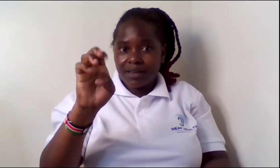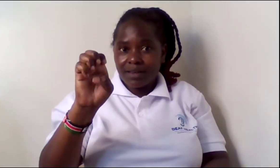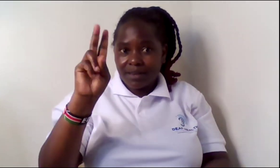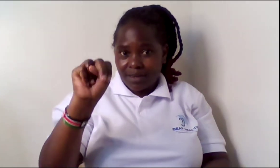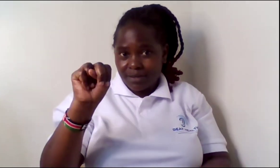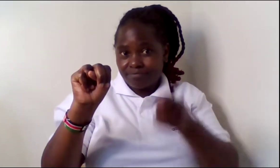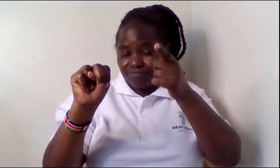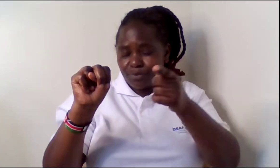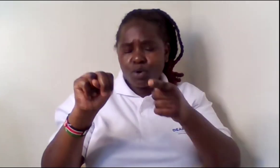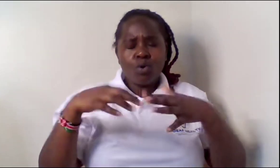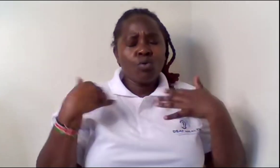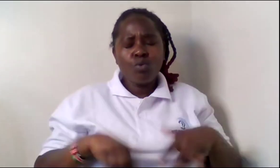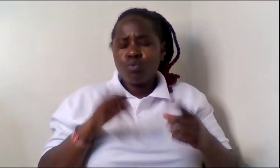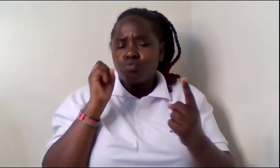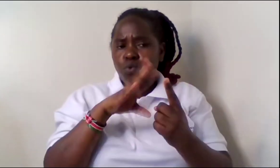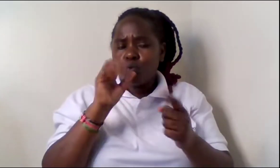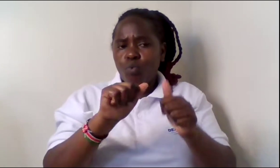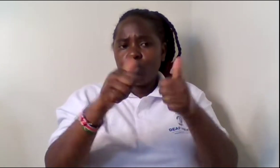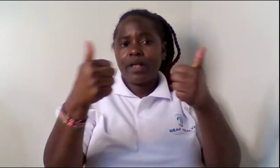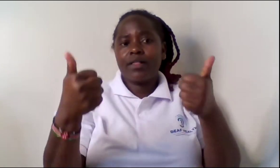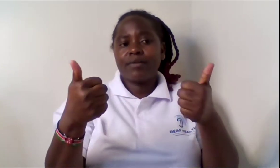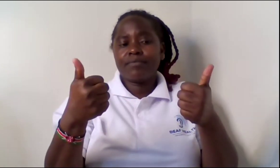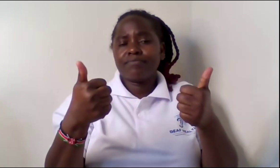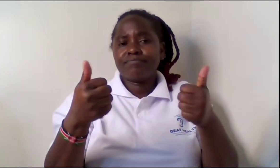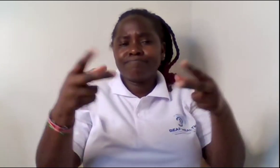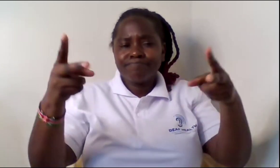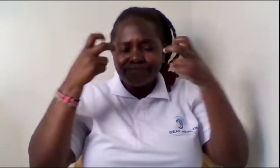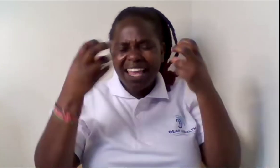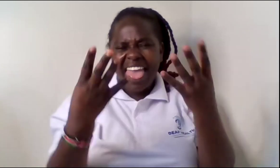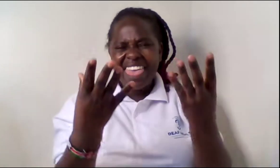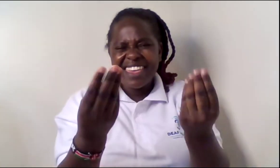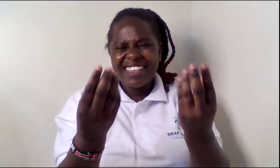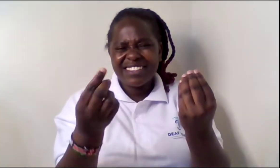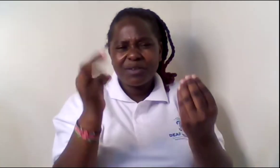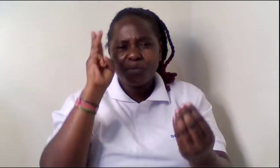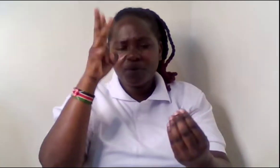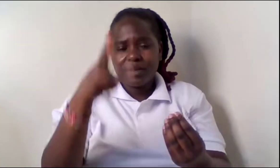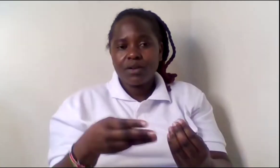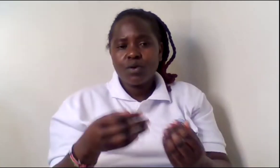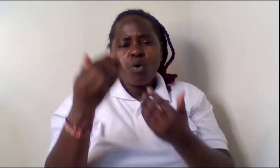informative talk, and it was very well simplified. And we are looking forward to having you